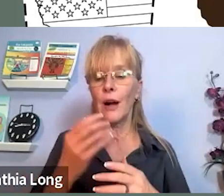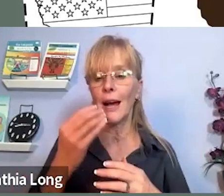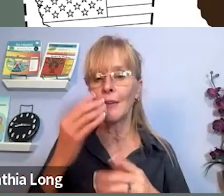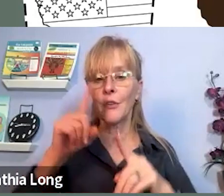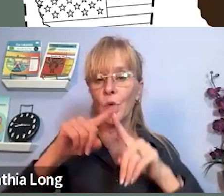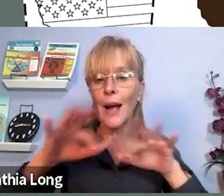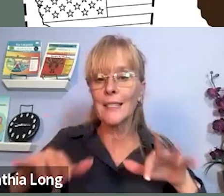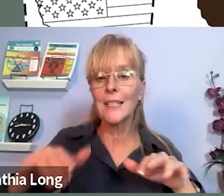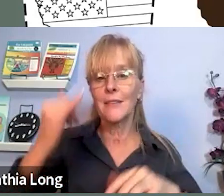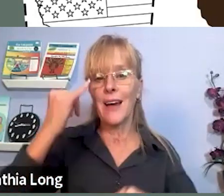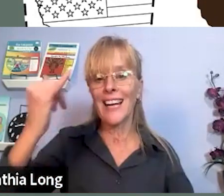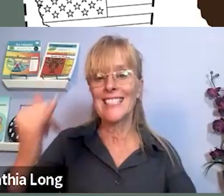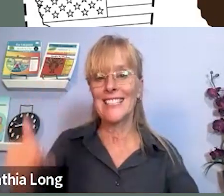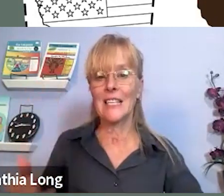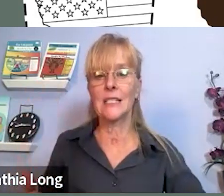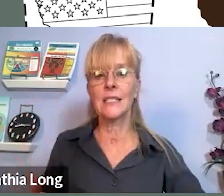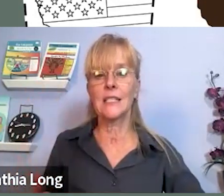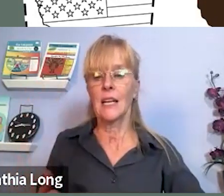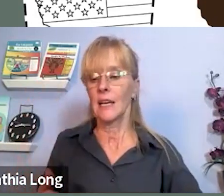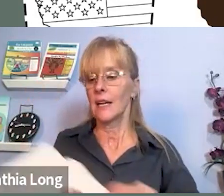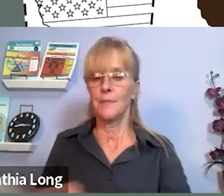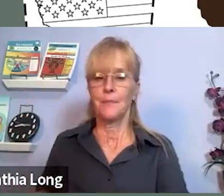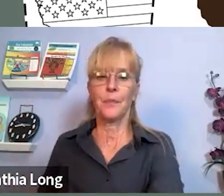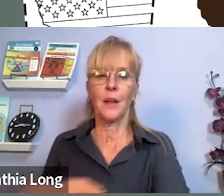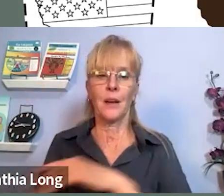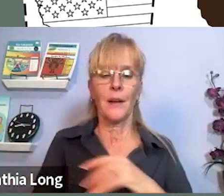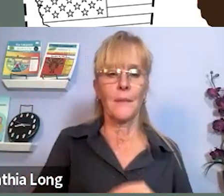good variety of ideas.